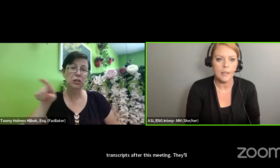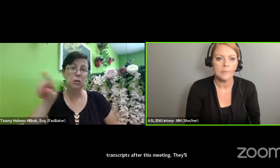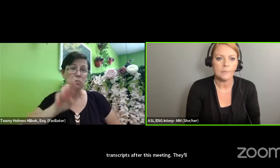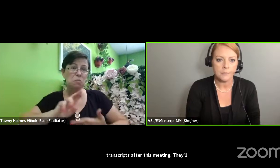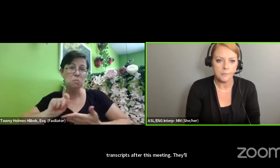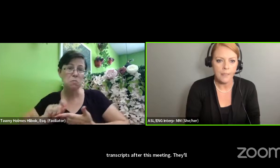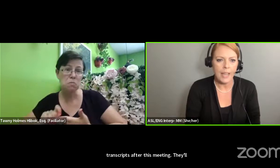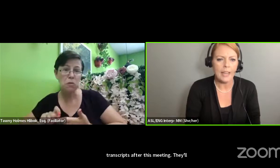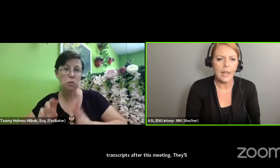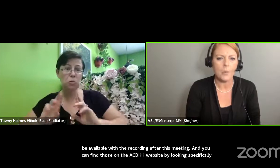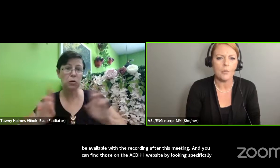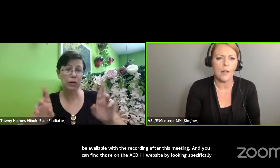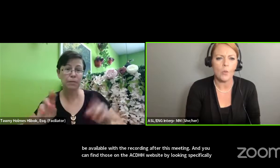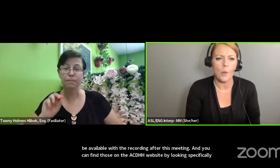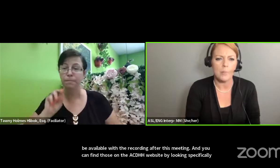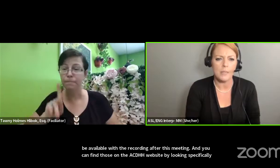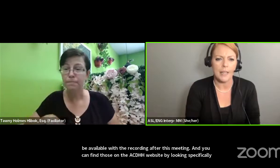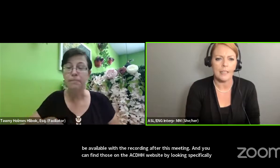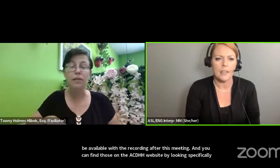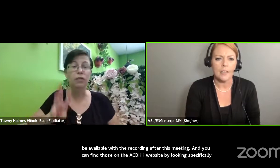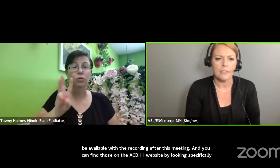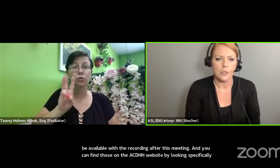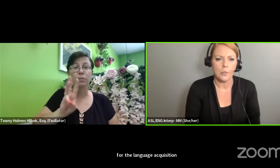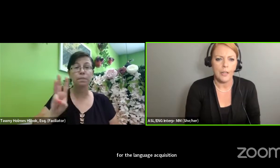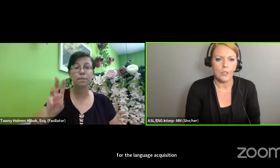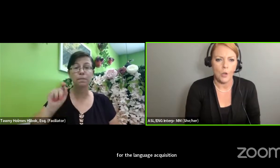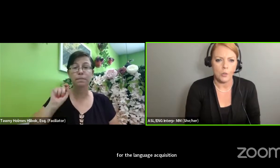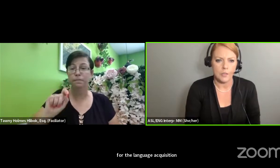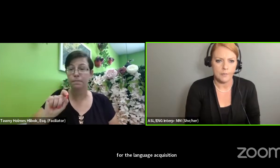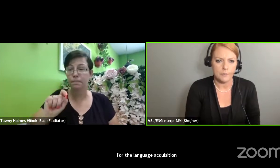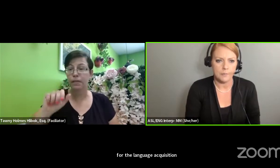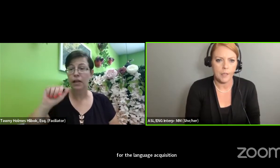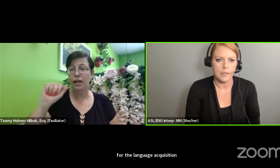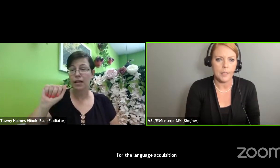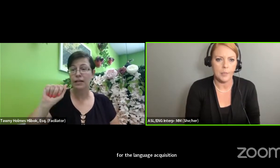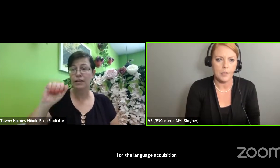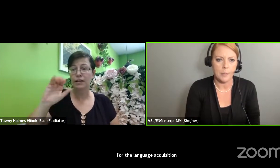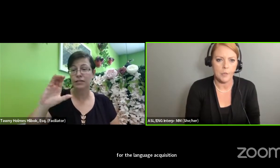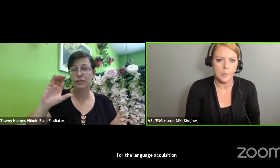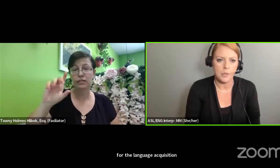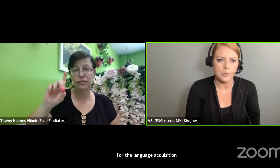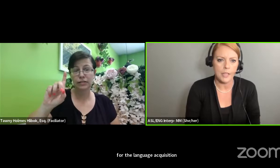page. And I will provide the website for you to make note.